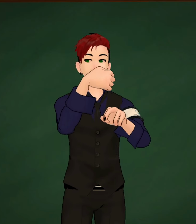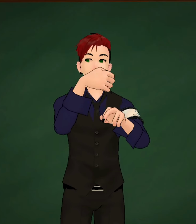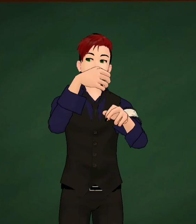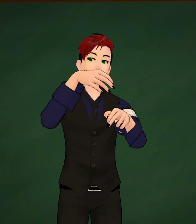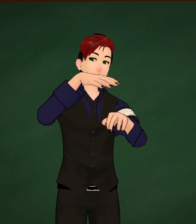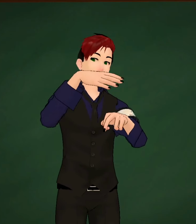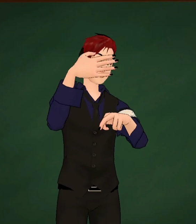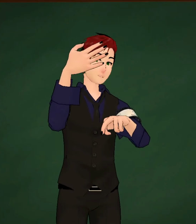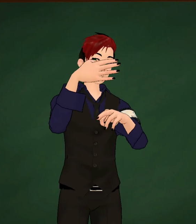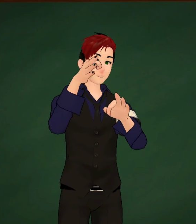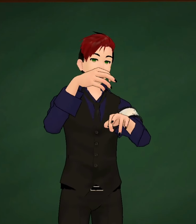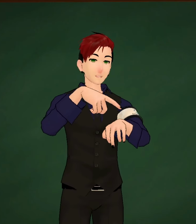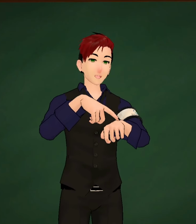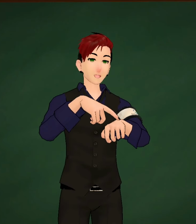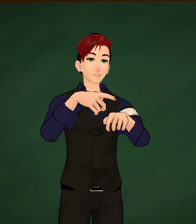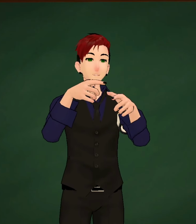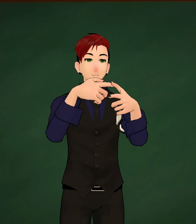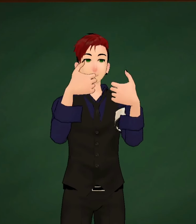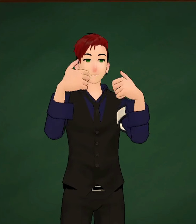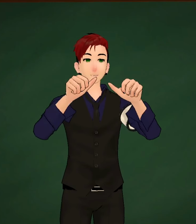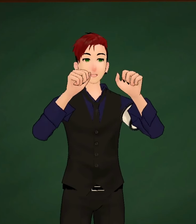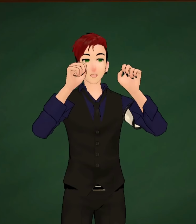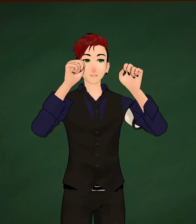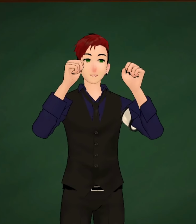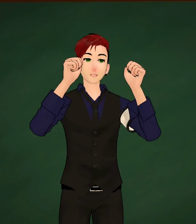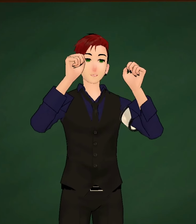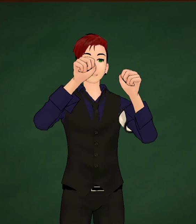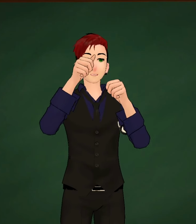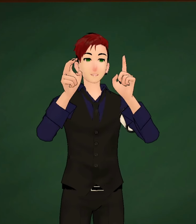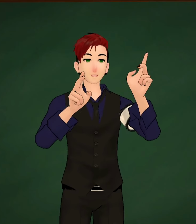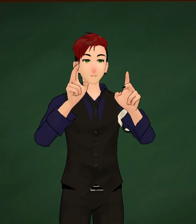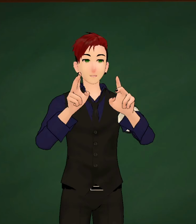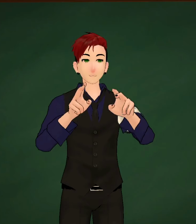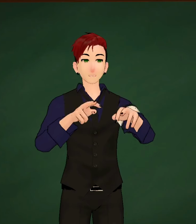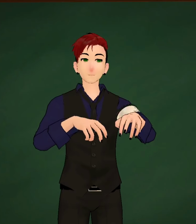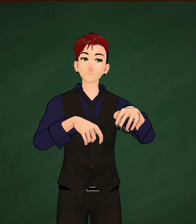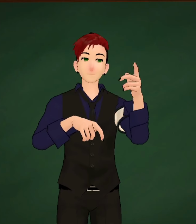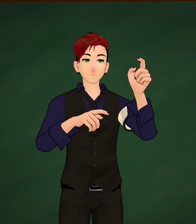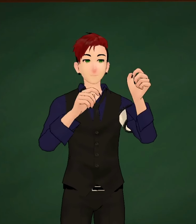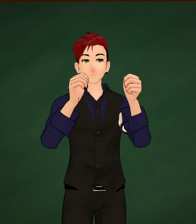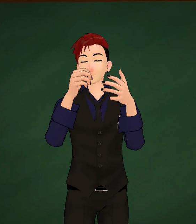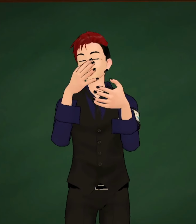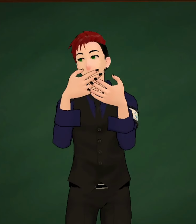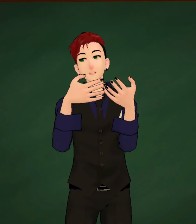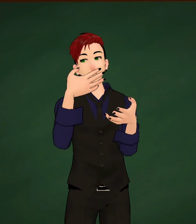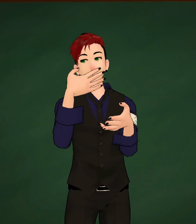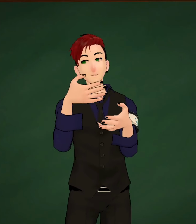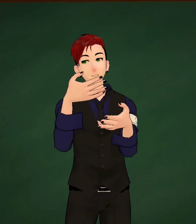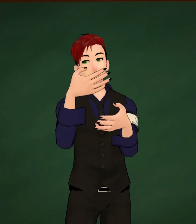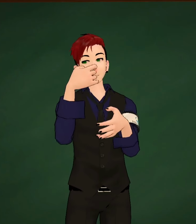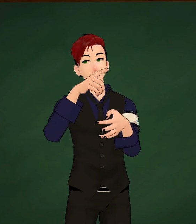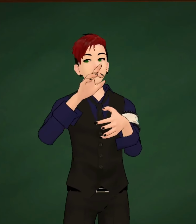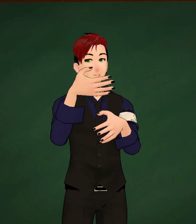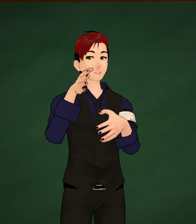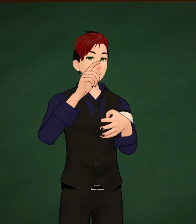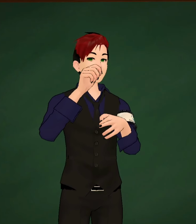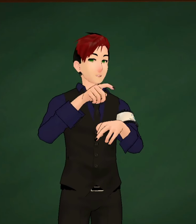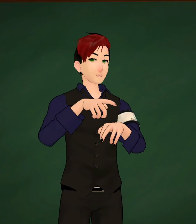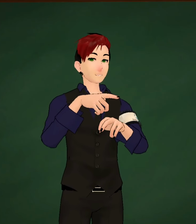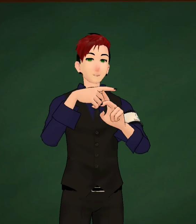year, kind of like on their free time, and then is now trying to teach other people, I could get some information for them that's actually